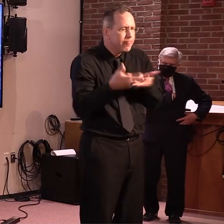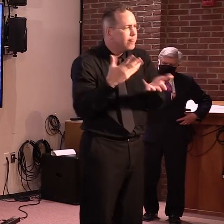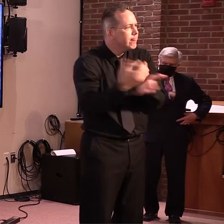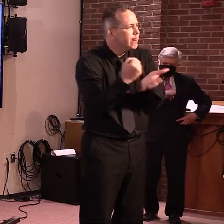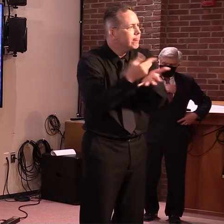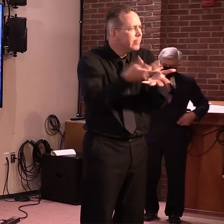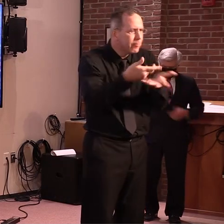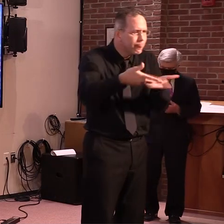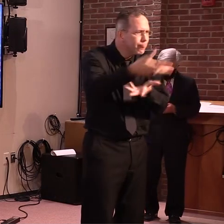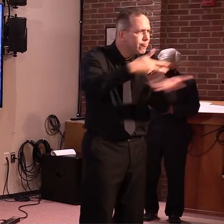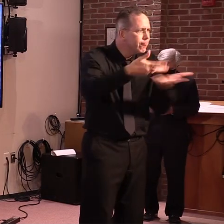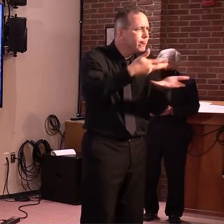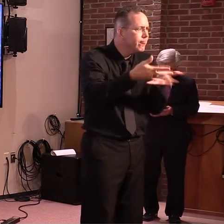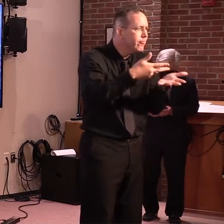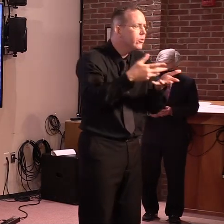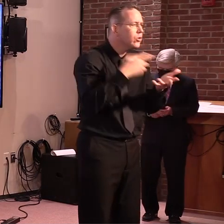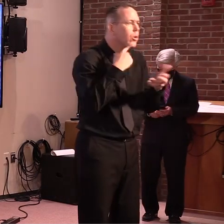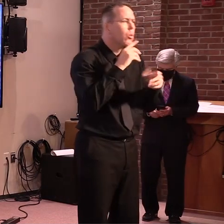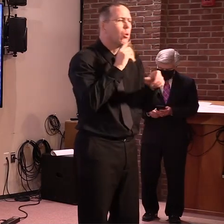guidance.